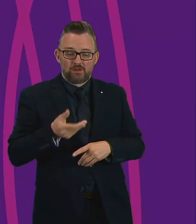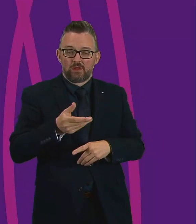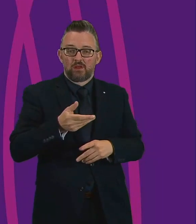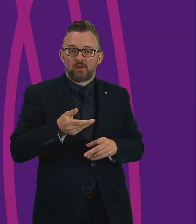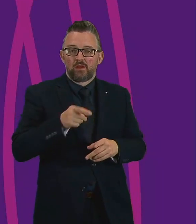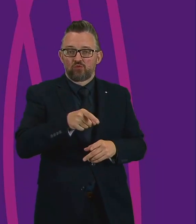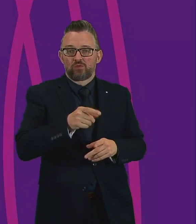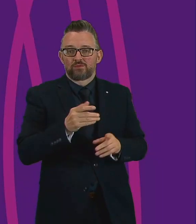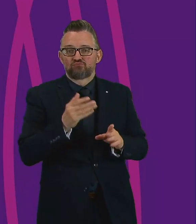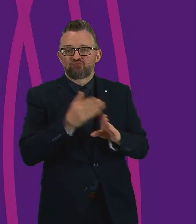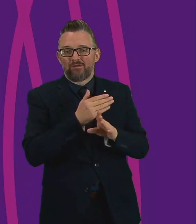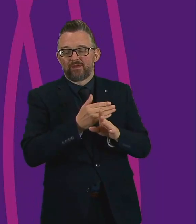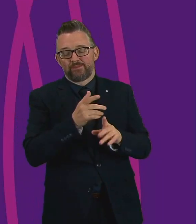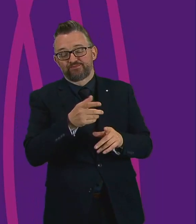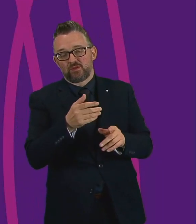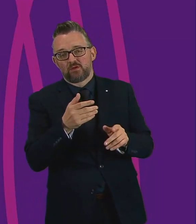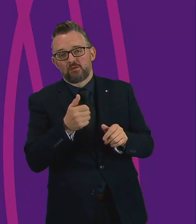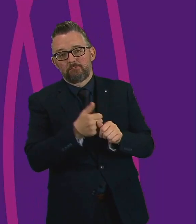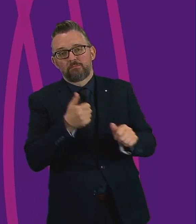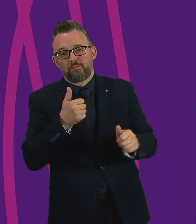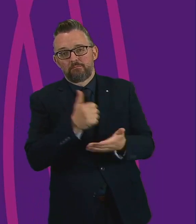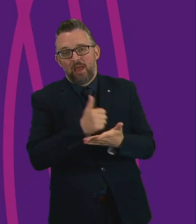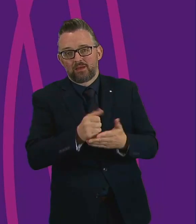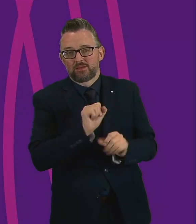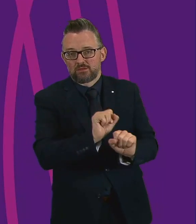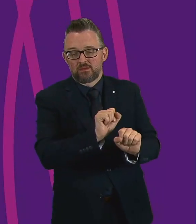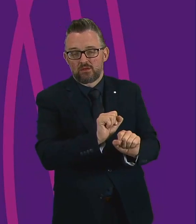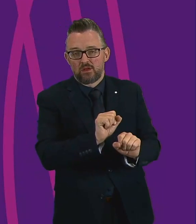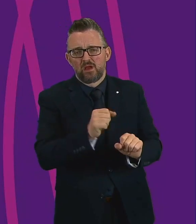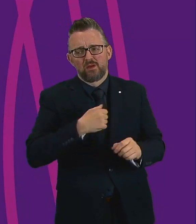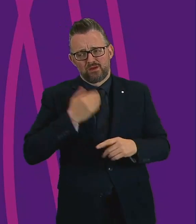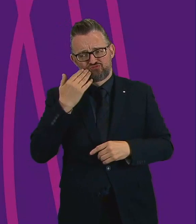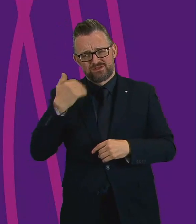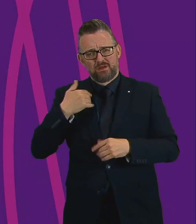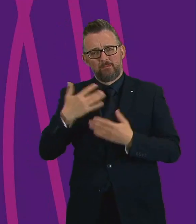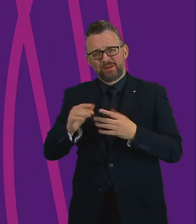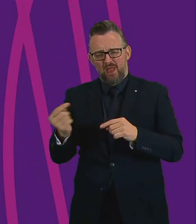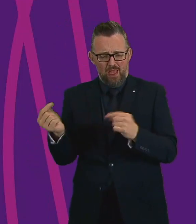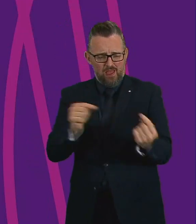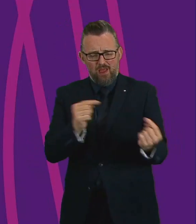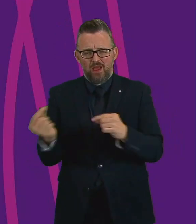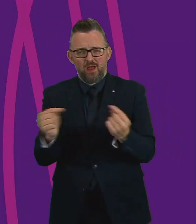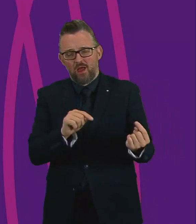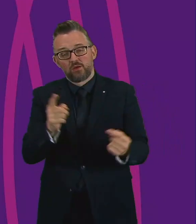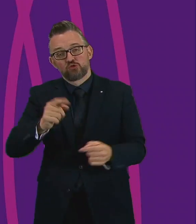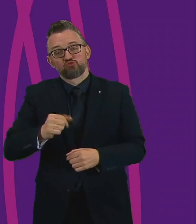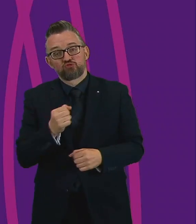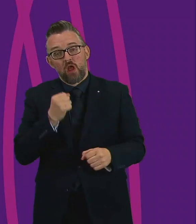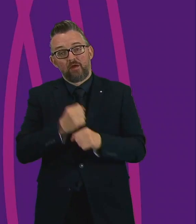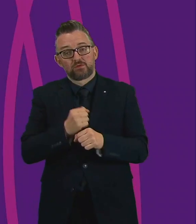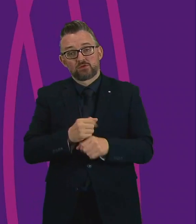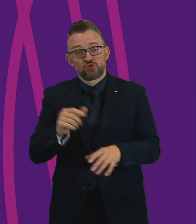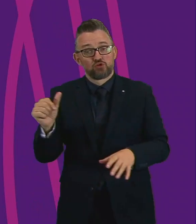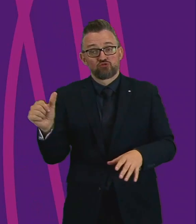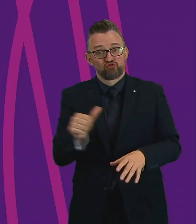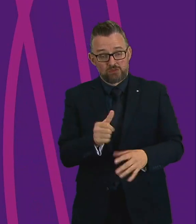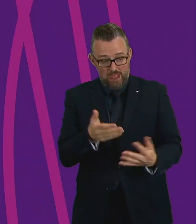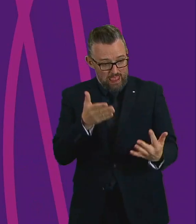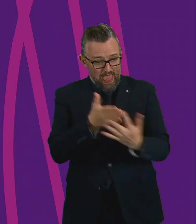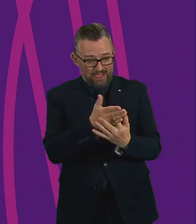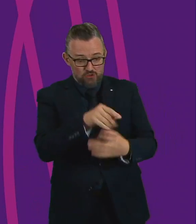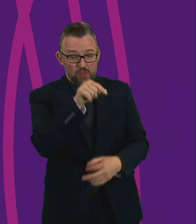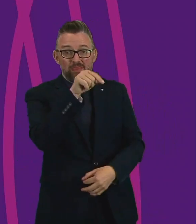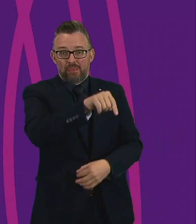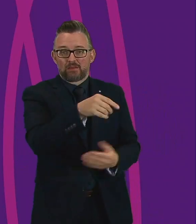2 issues, arguments arise. First of all, as I argued recently in an economy debate, the Scottish Government should have access to this share